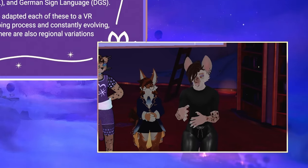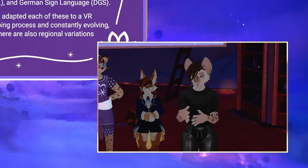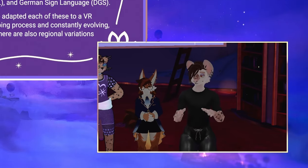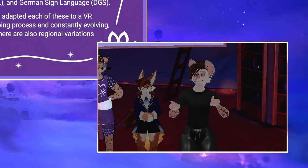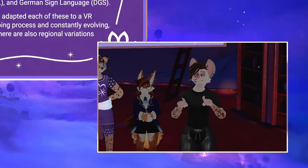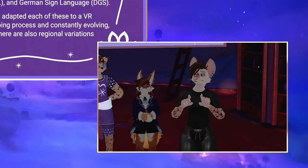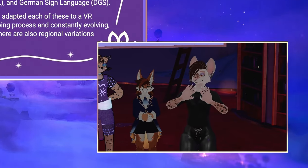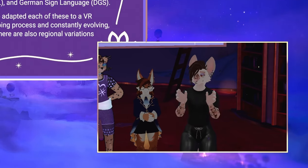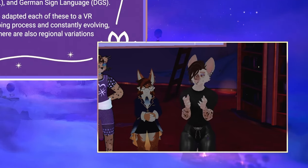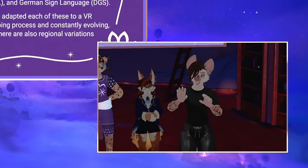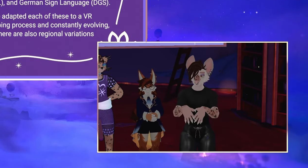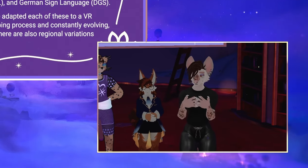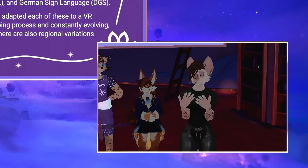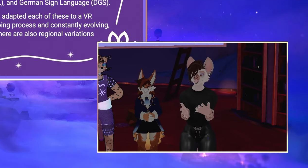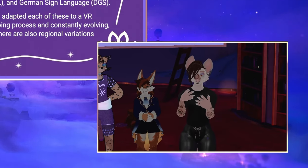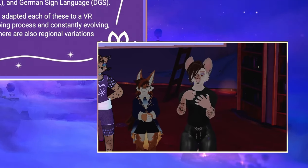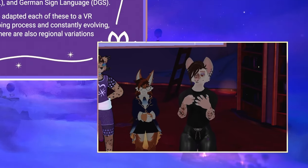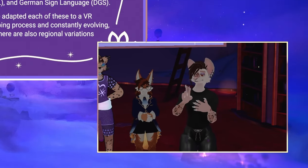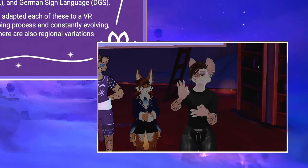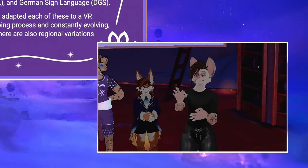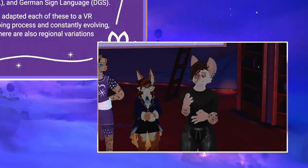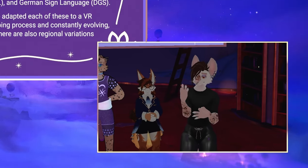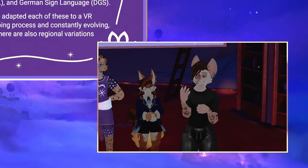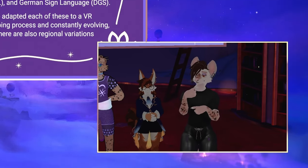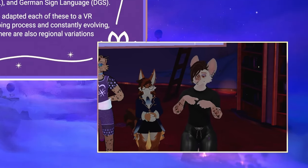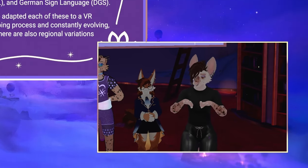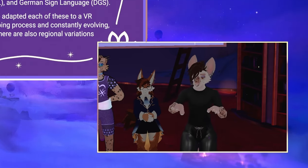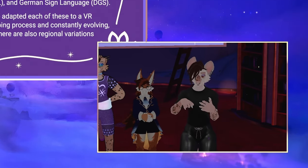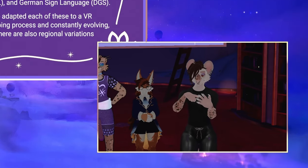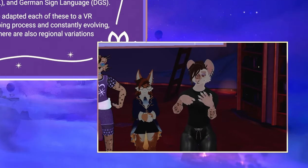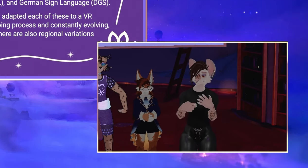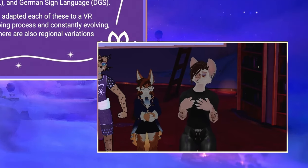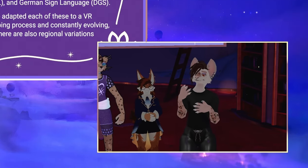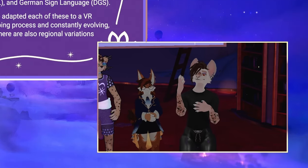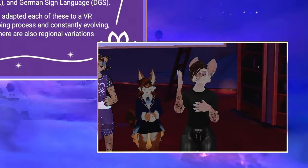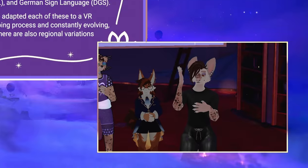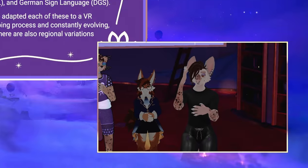Sign Language, Korean Sign Language, Japanese Sign Language, and German Sign Language.